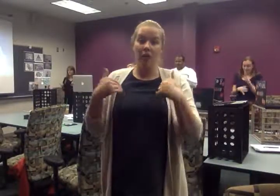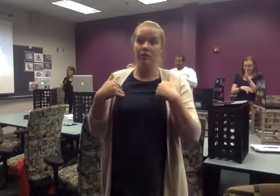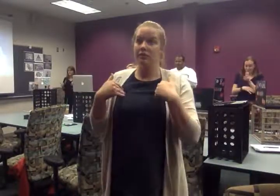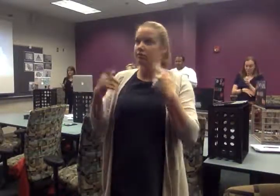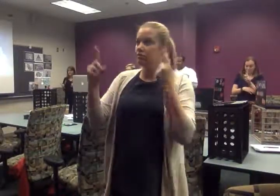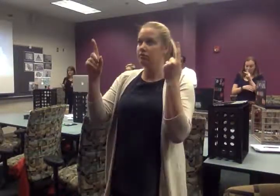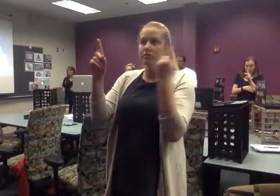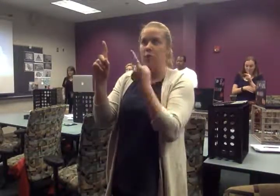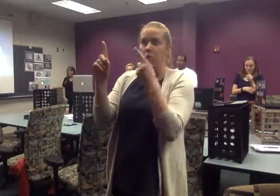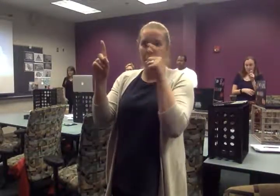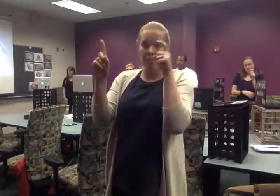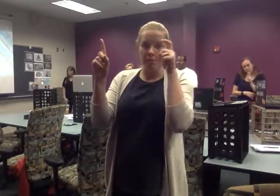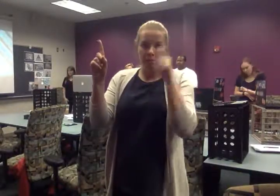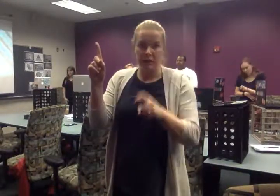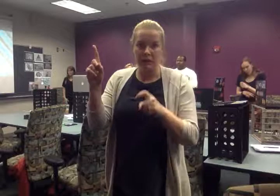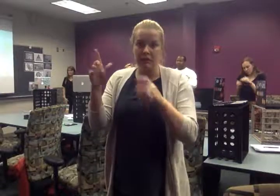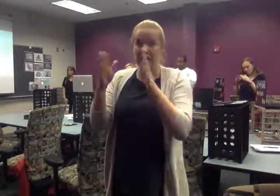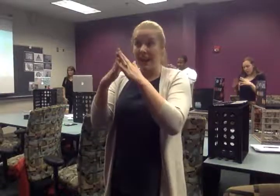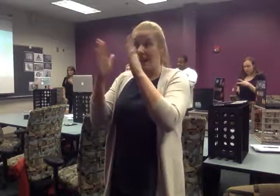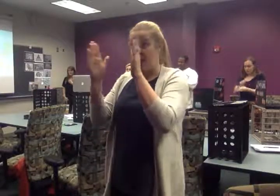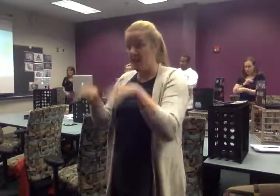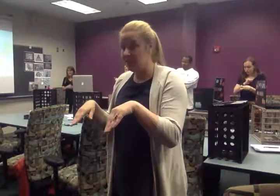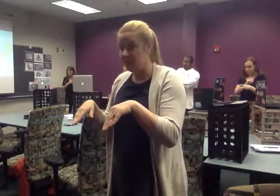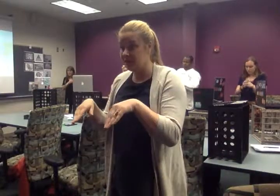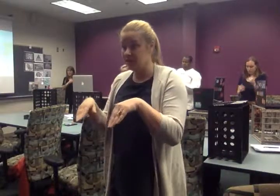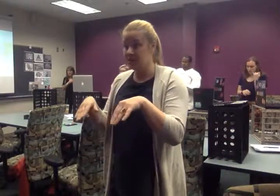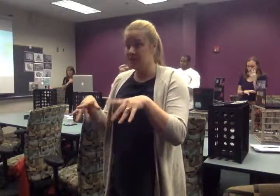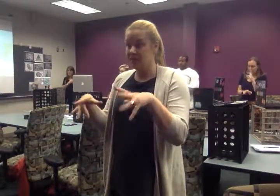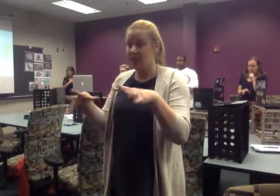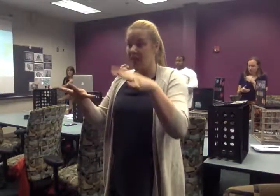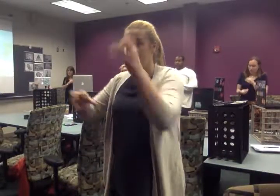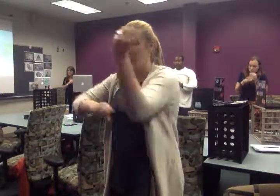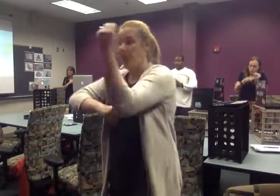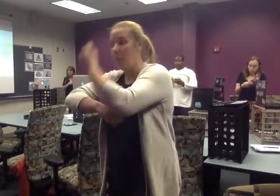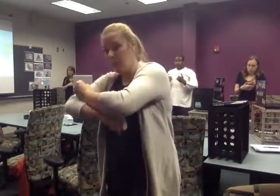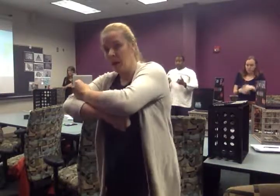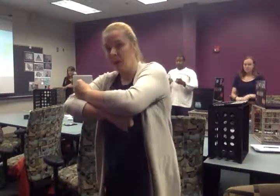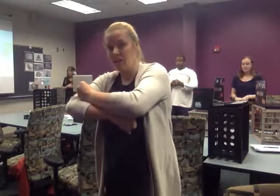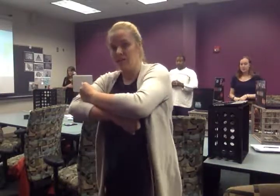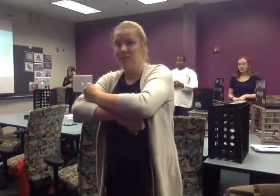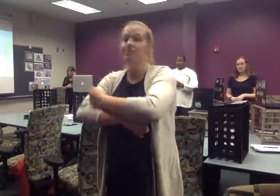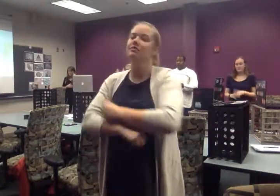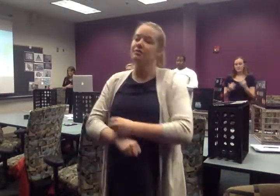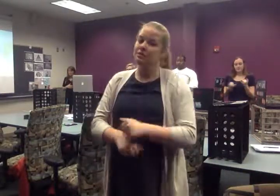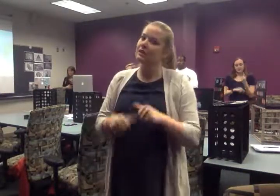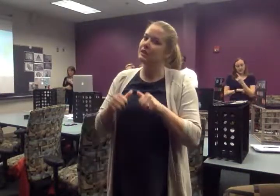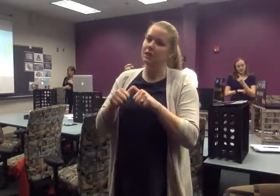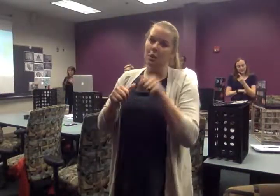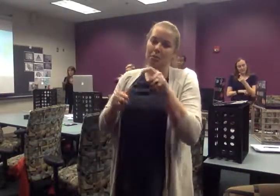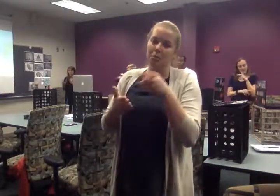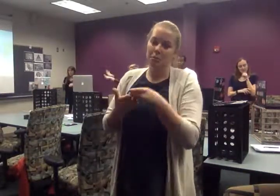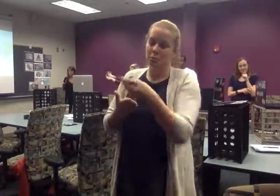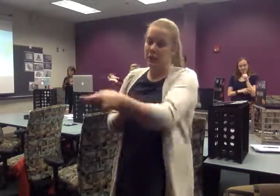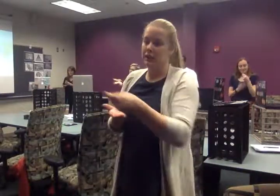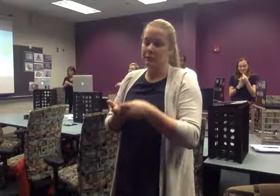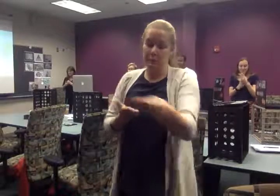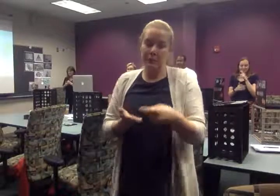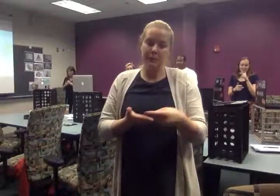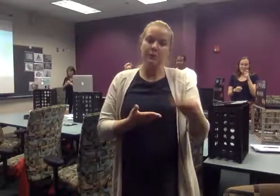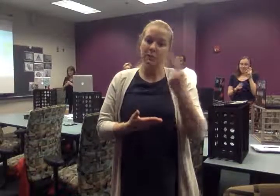like, people will take our houses or whatever. But while we have evidence that money, as we conceive of it today, isn't necessary for exchange, it is necessary, or